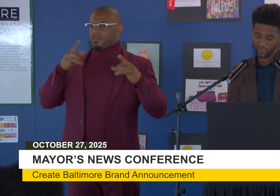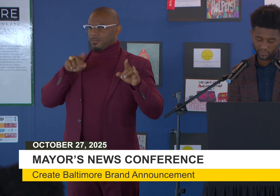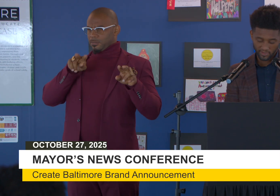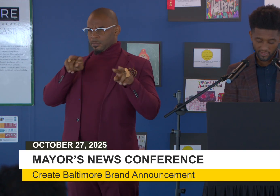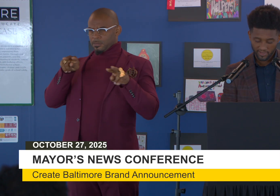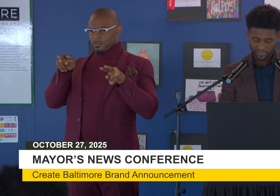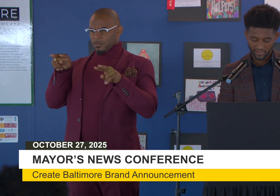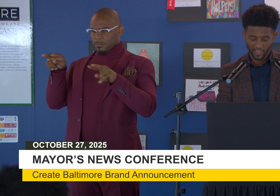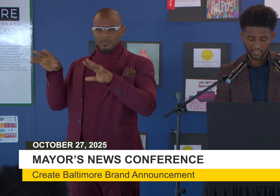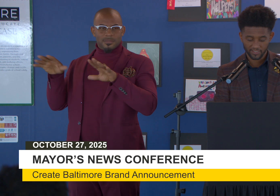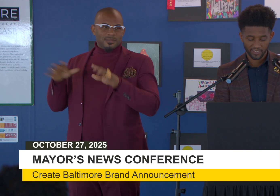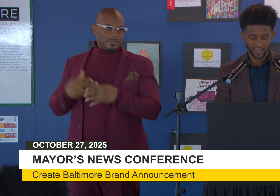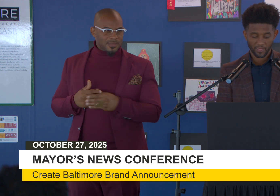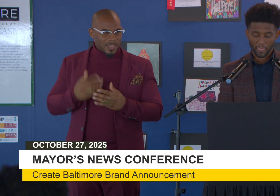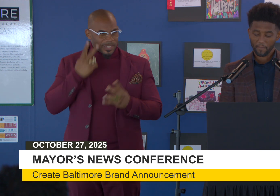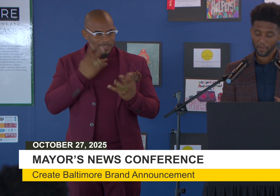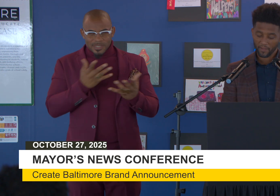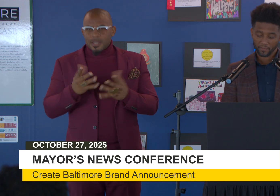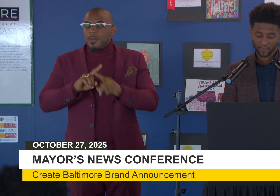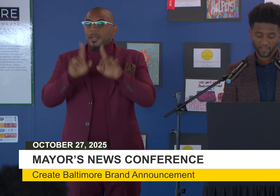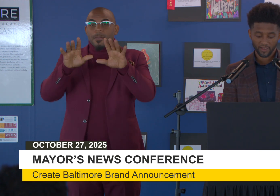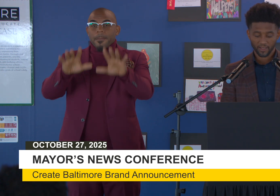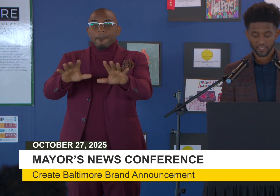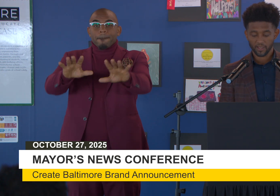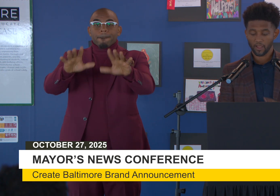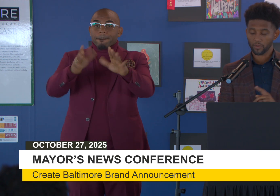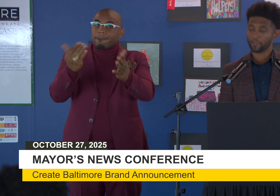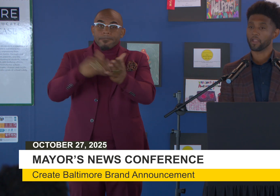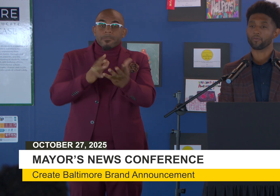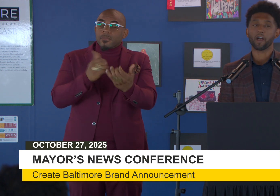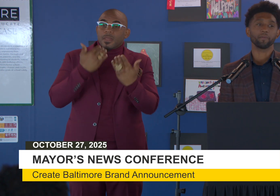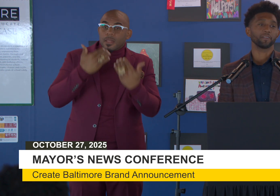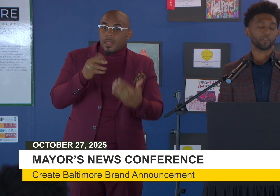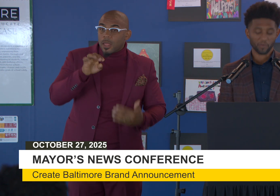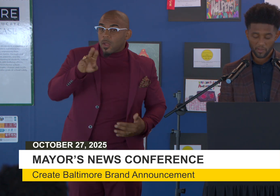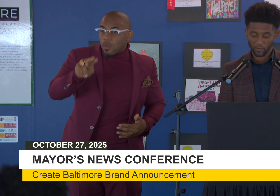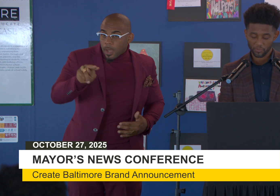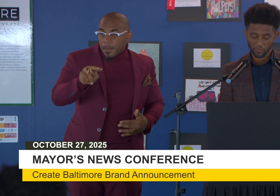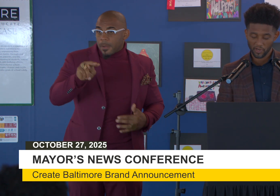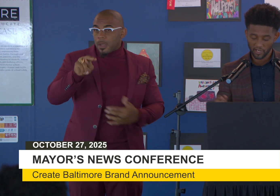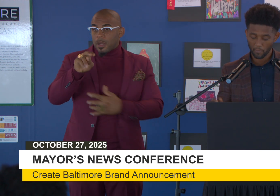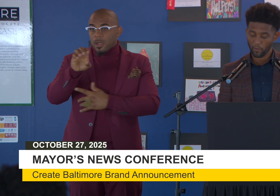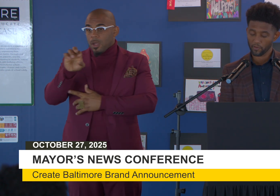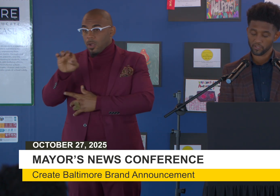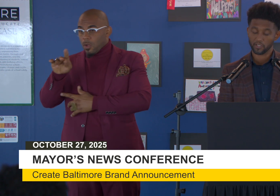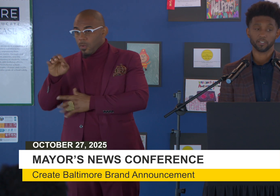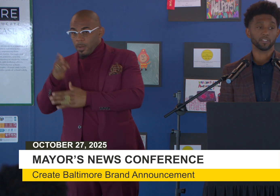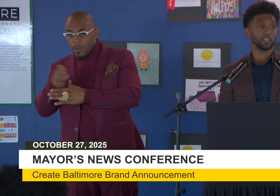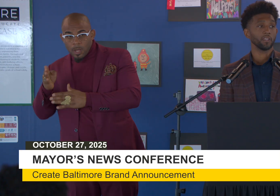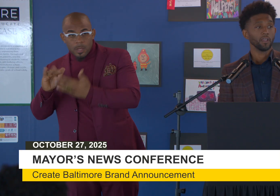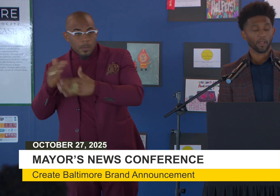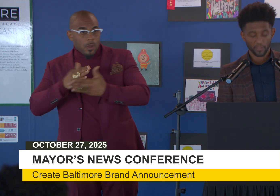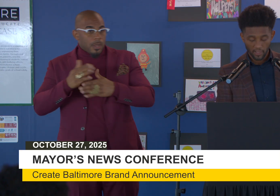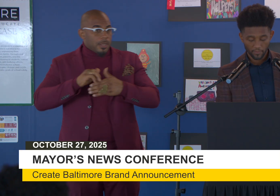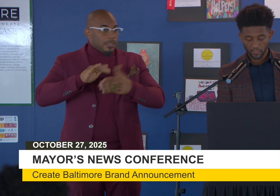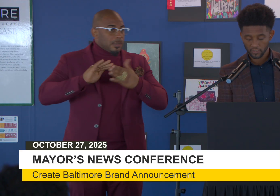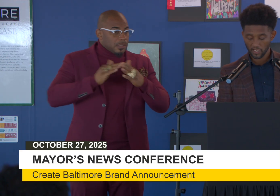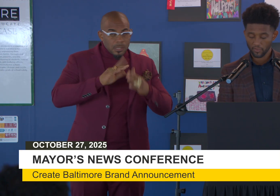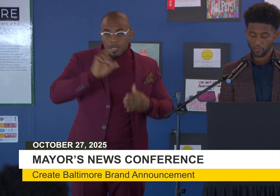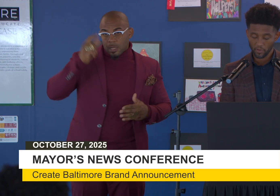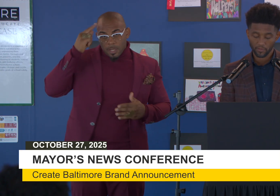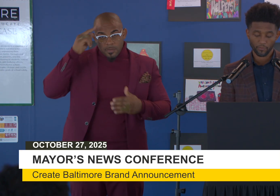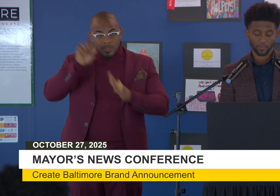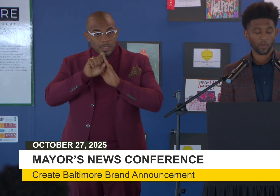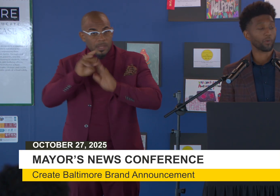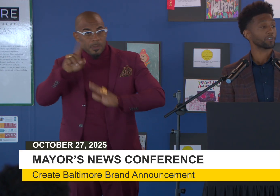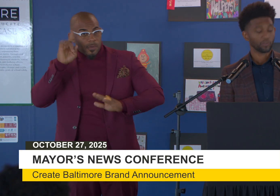going on. I can see it. But again, I want to thank Robyn, Create Baltimore, and our partners in the city, the governor in the state